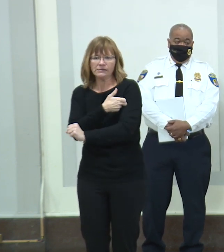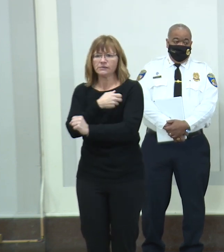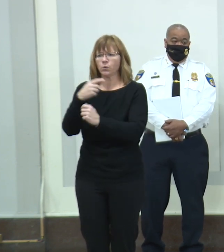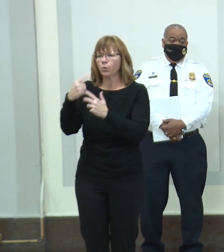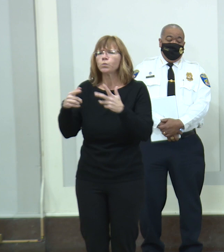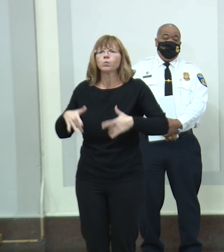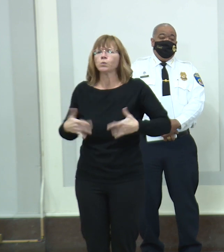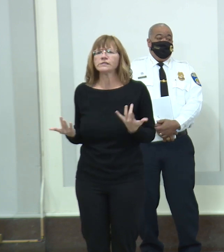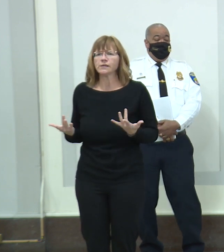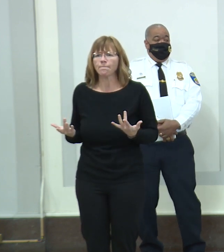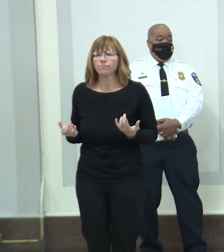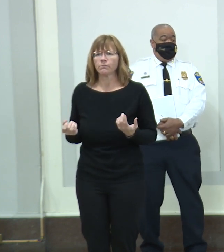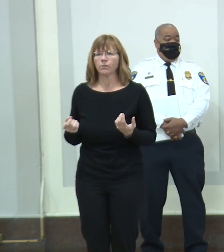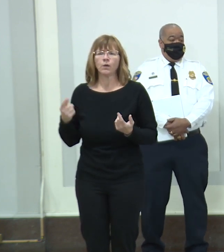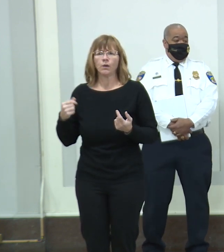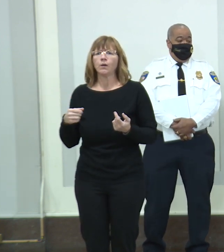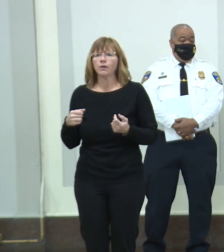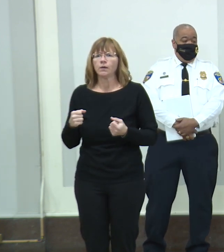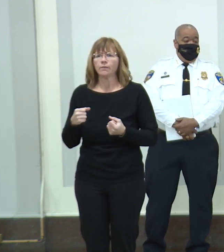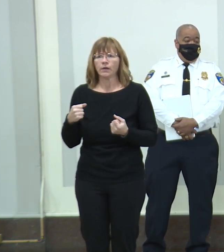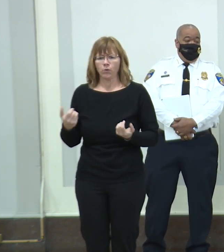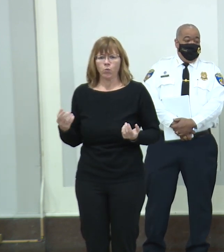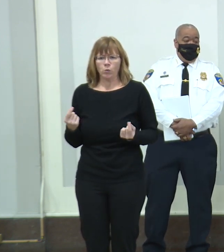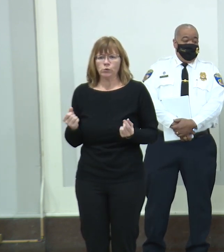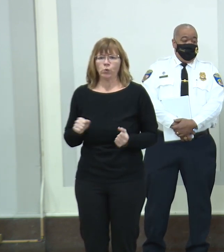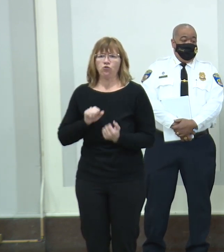in Baltimore. Dr. Jaraza.